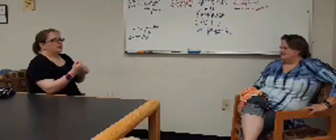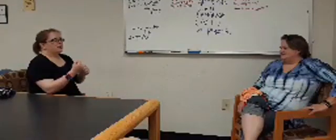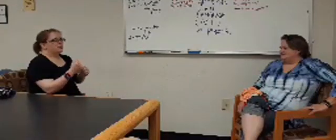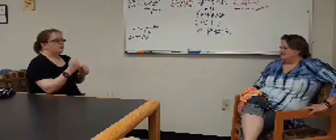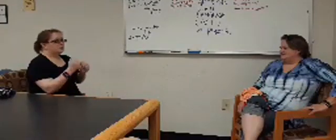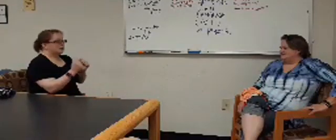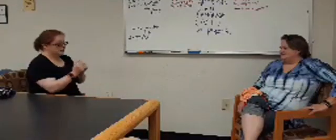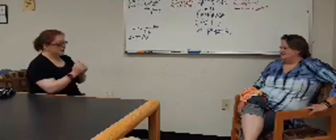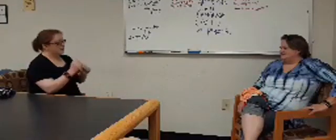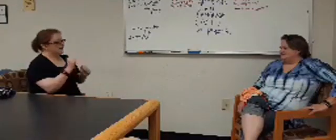with